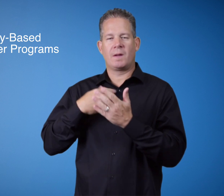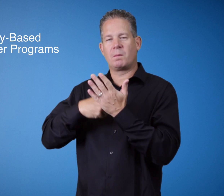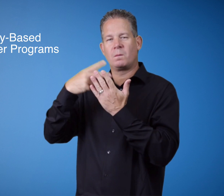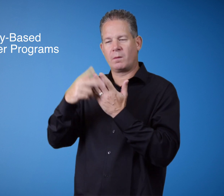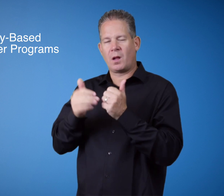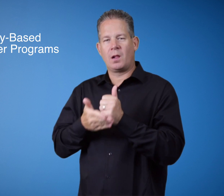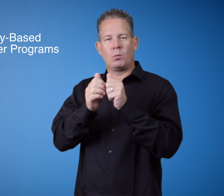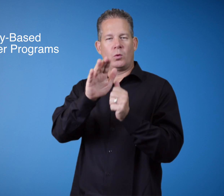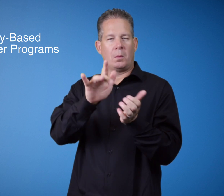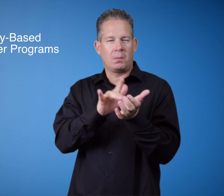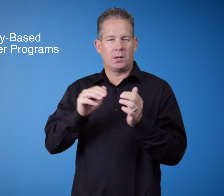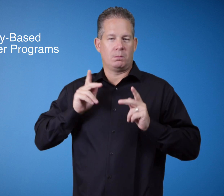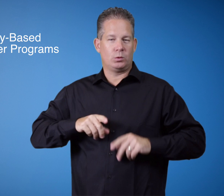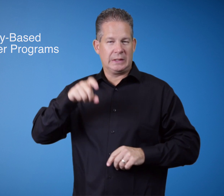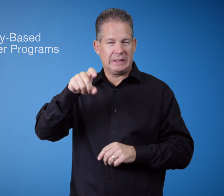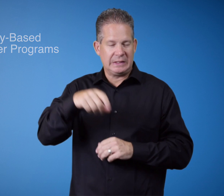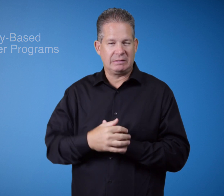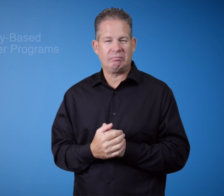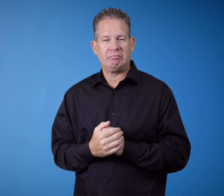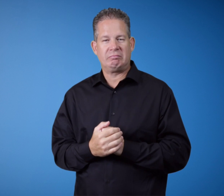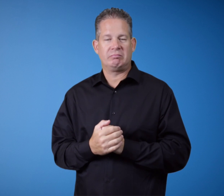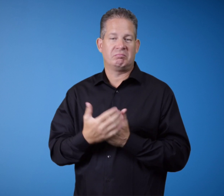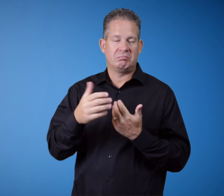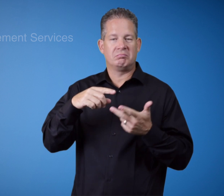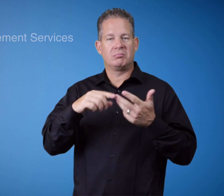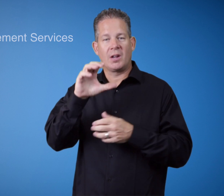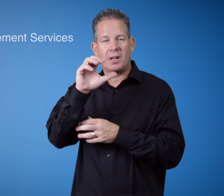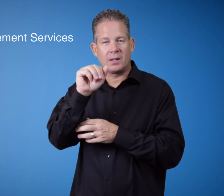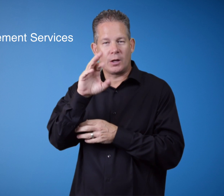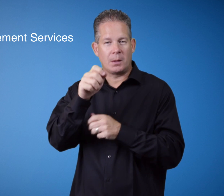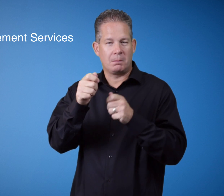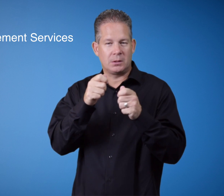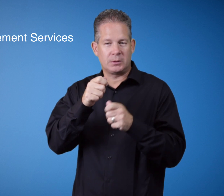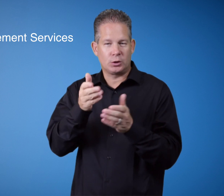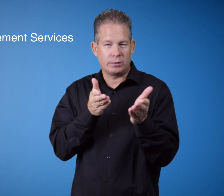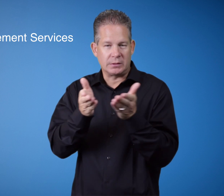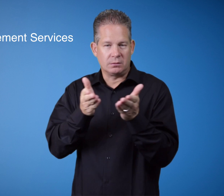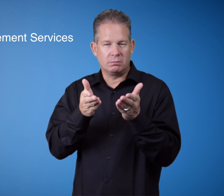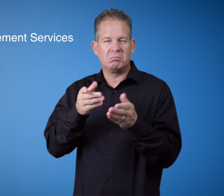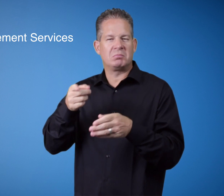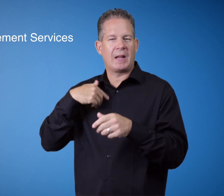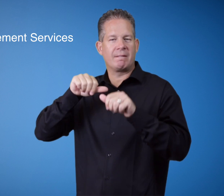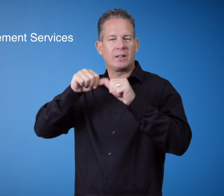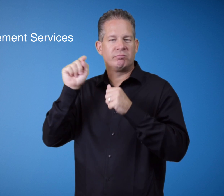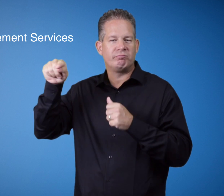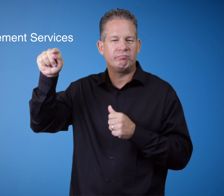Community-based medical waiver programs can help you with your medical personal needs. This can be care management